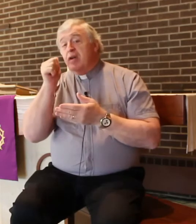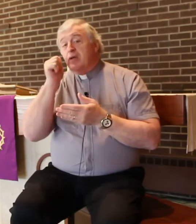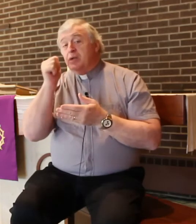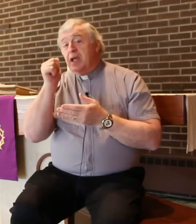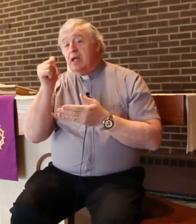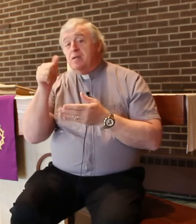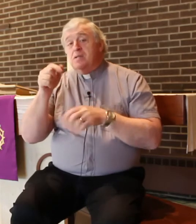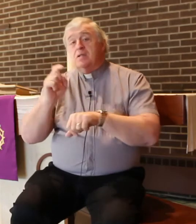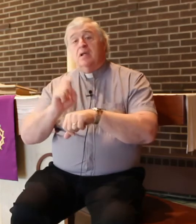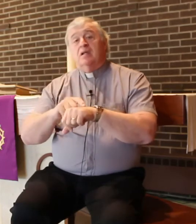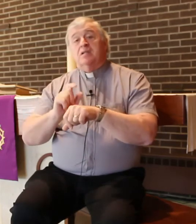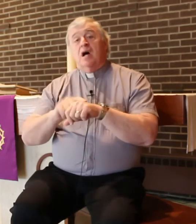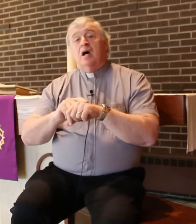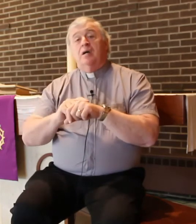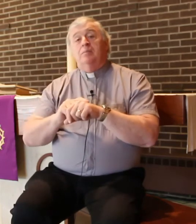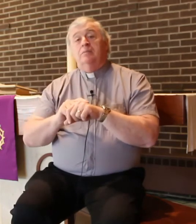several days in time.